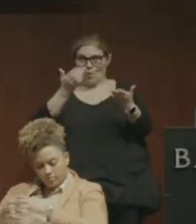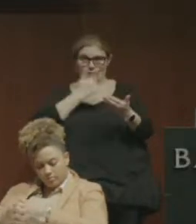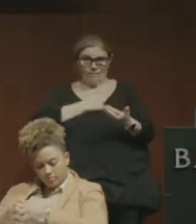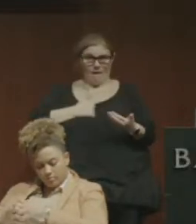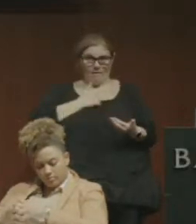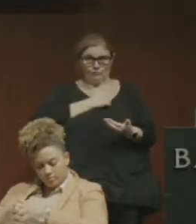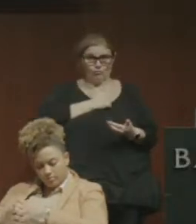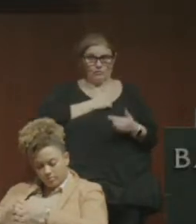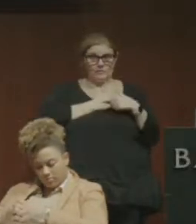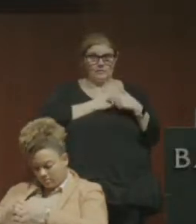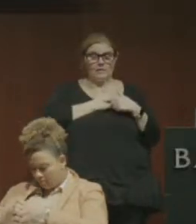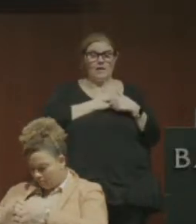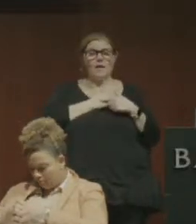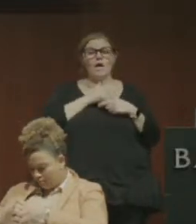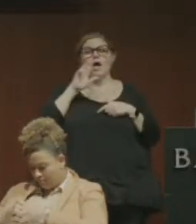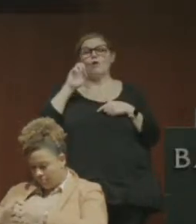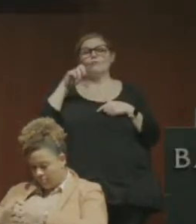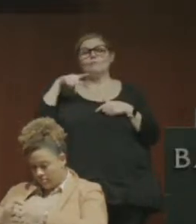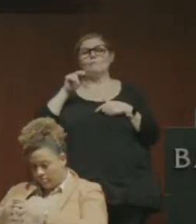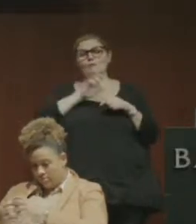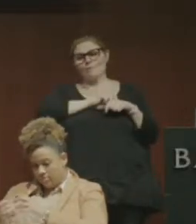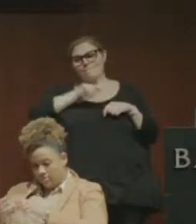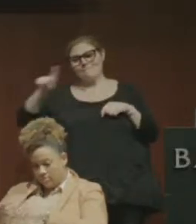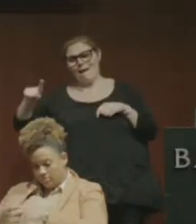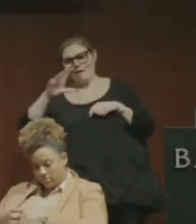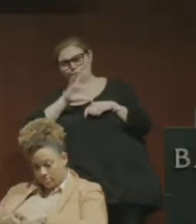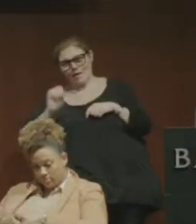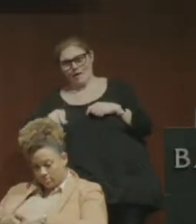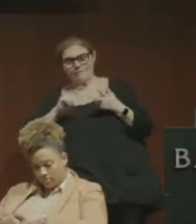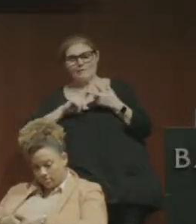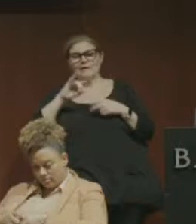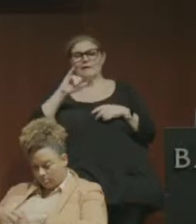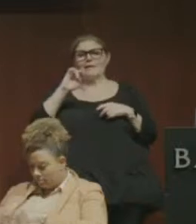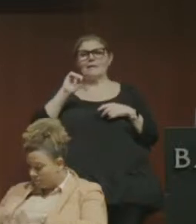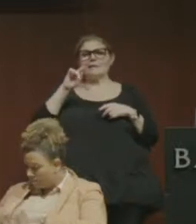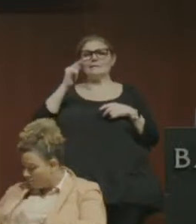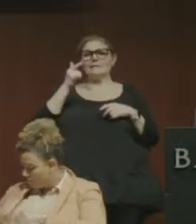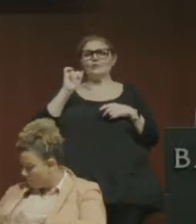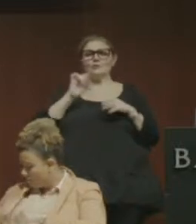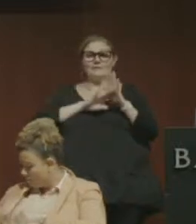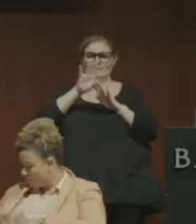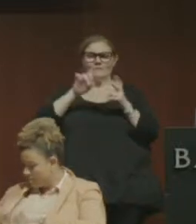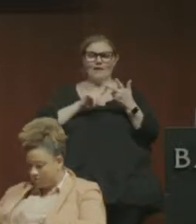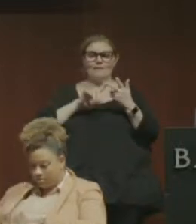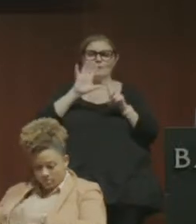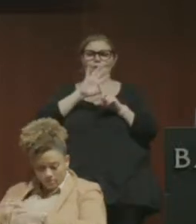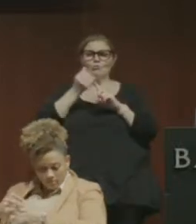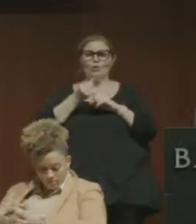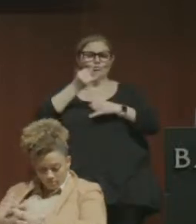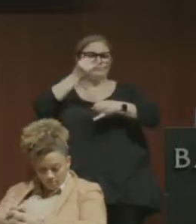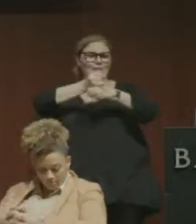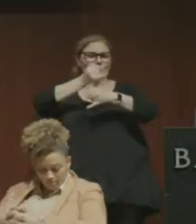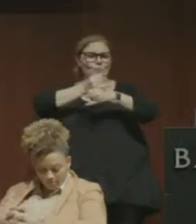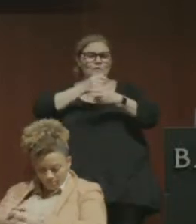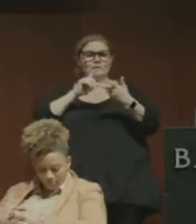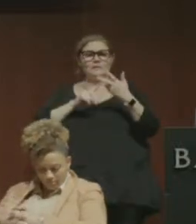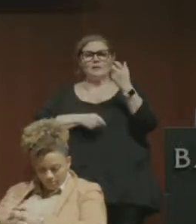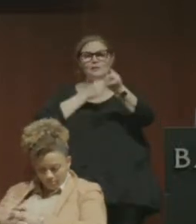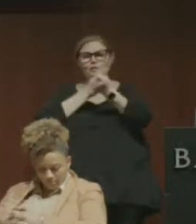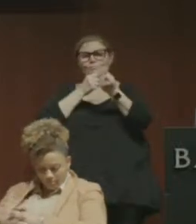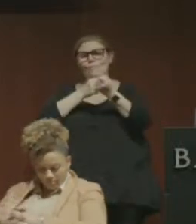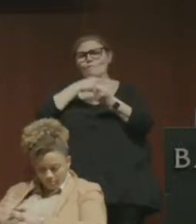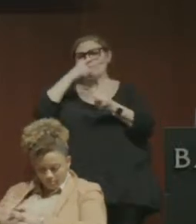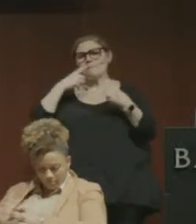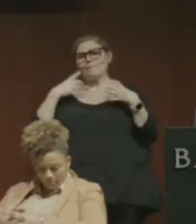apology, repatriation to Africa, indigenous development, cultural institutions, support for